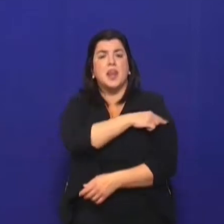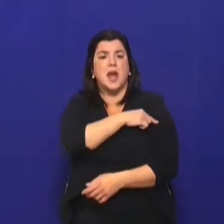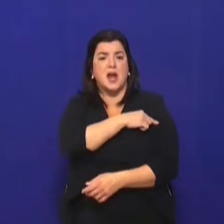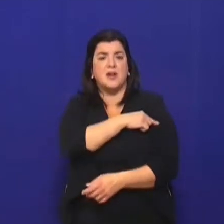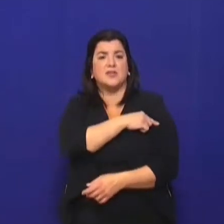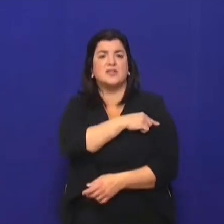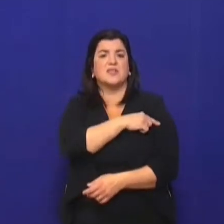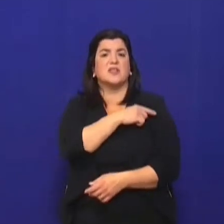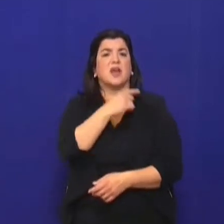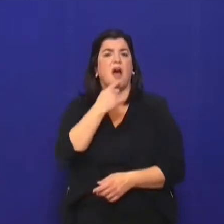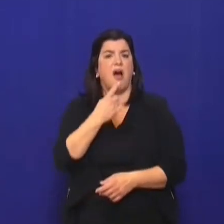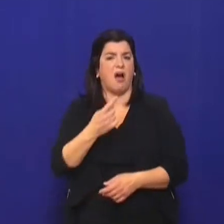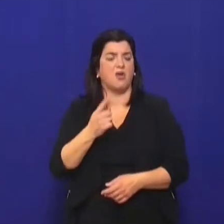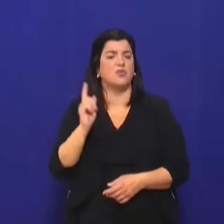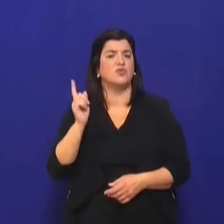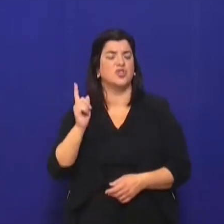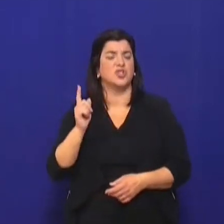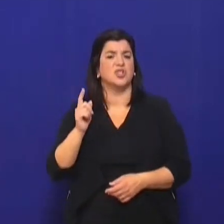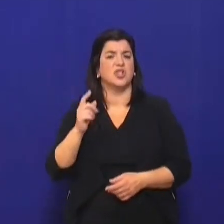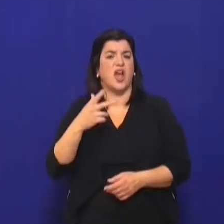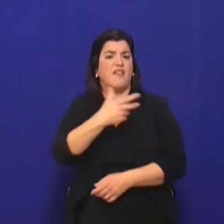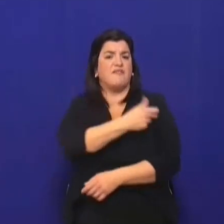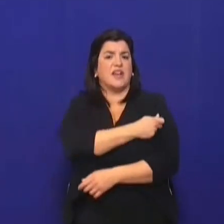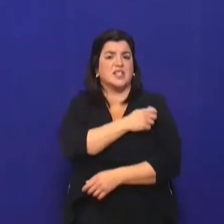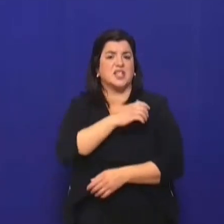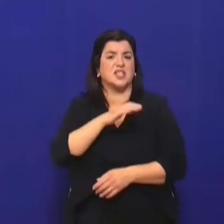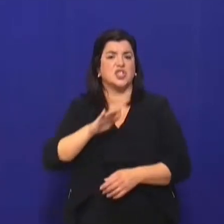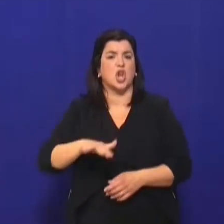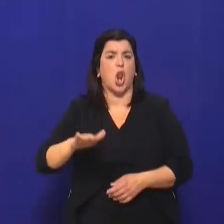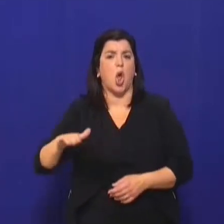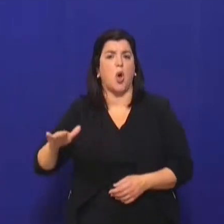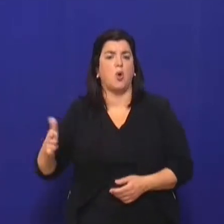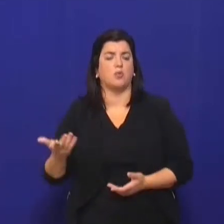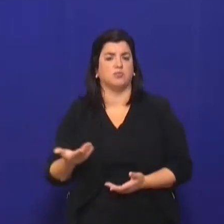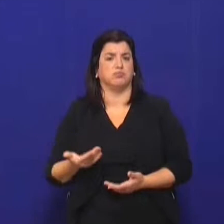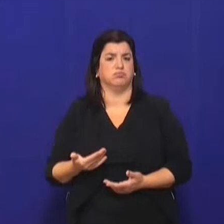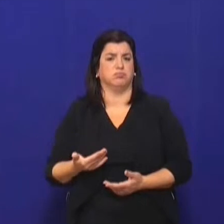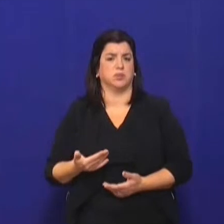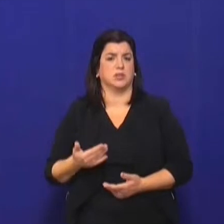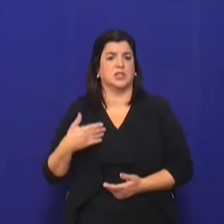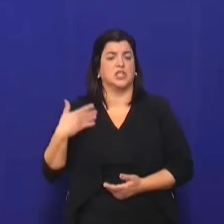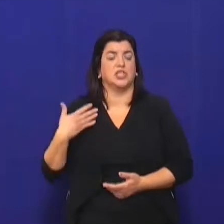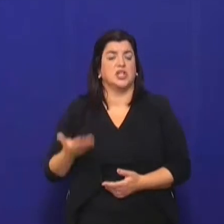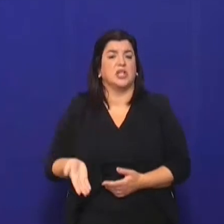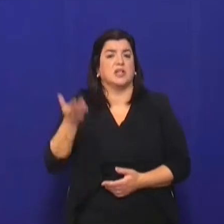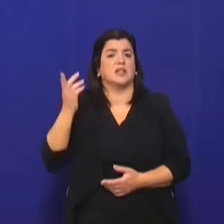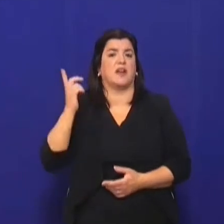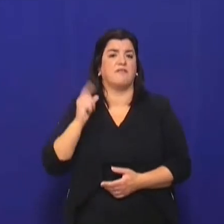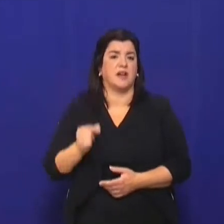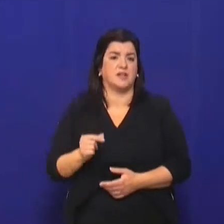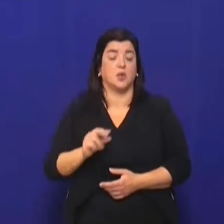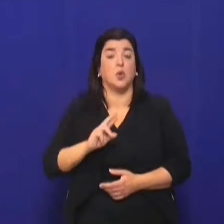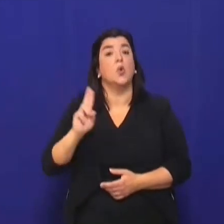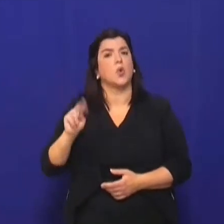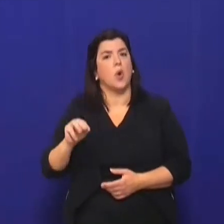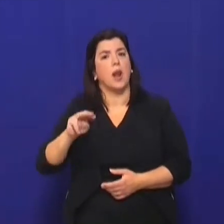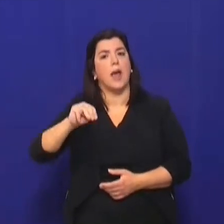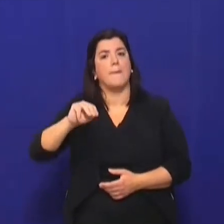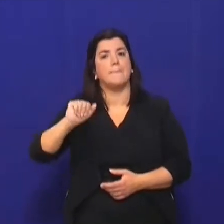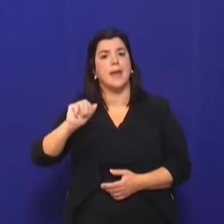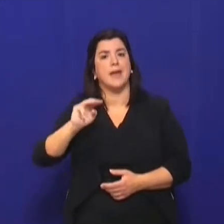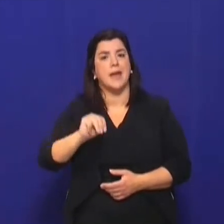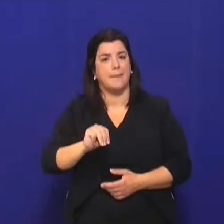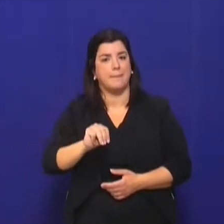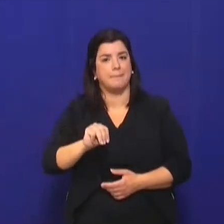was slower than originally planned. And this also came after MAM and MUMN said that the